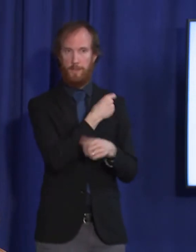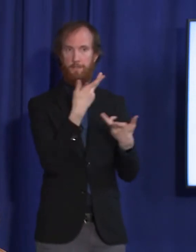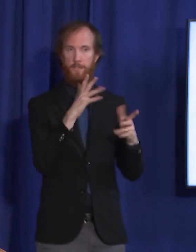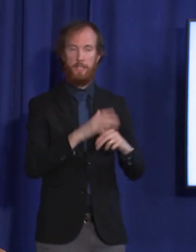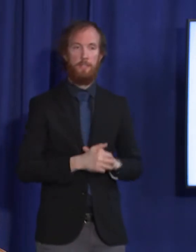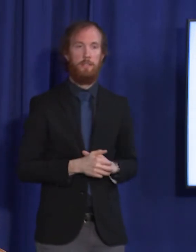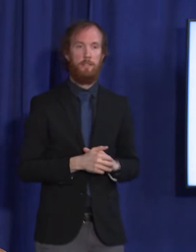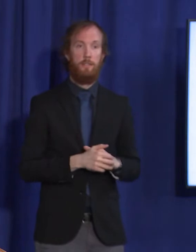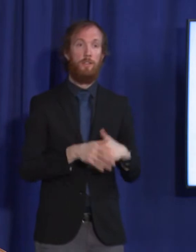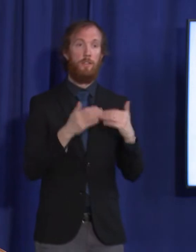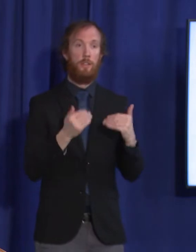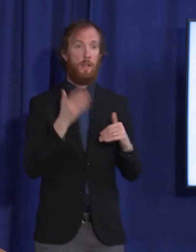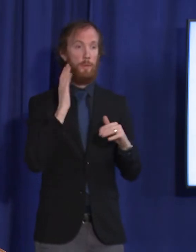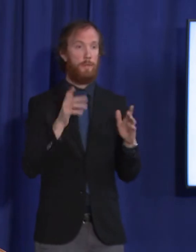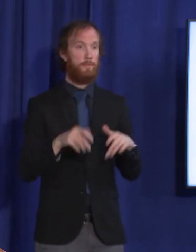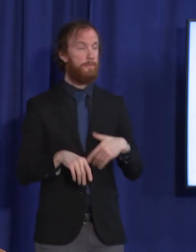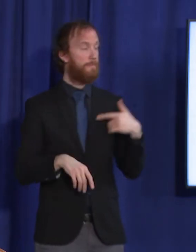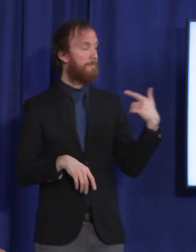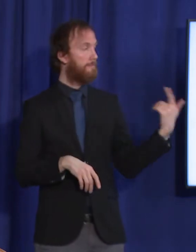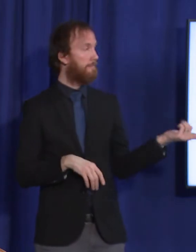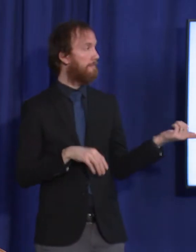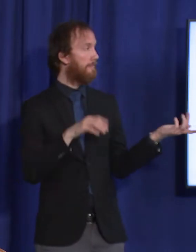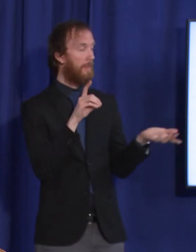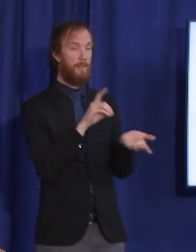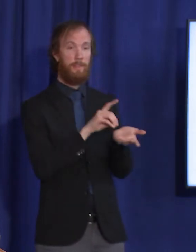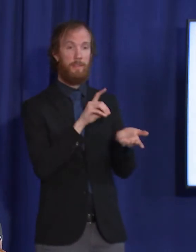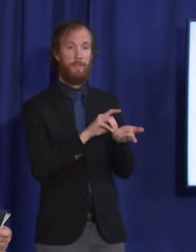And so with that, I will turn it back to Dr. Luna.